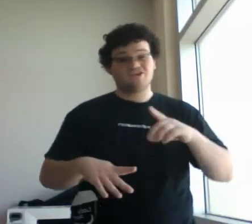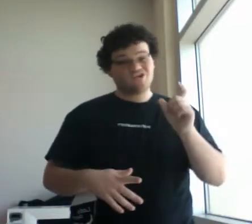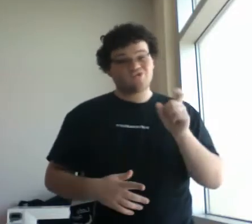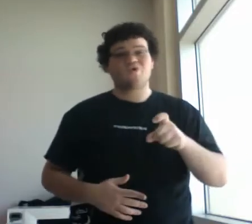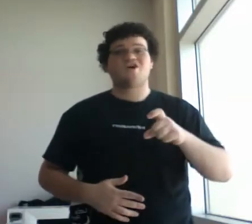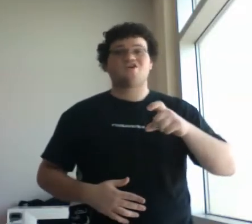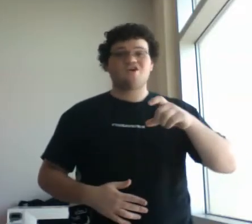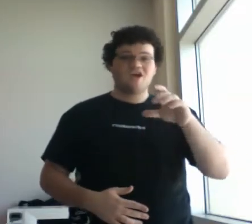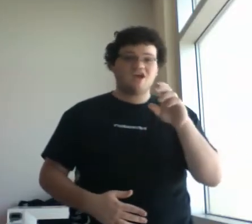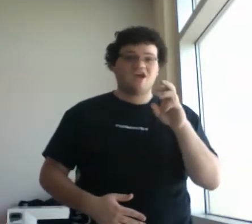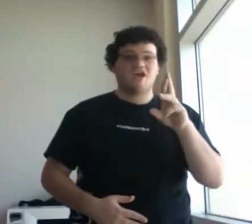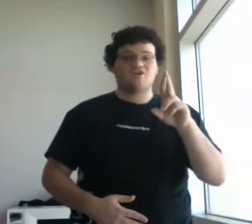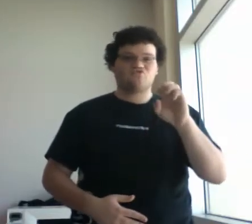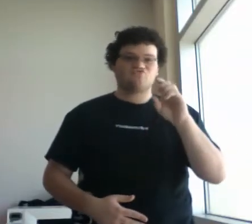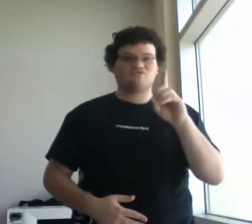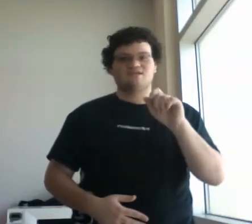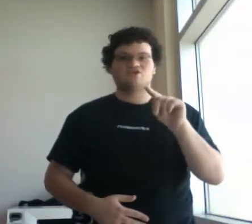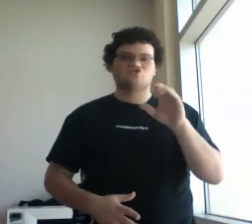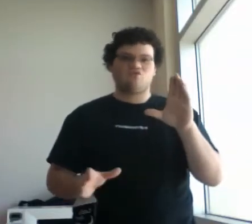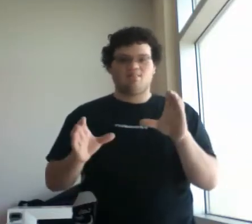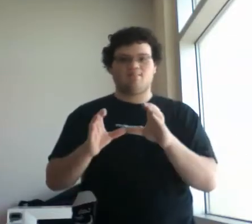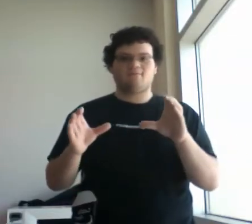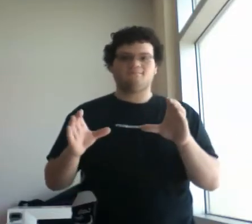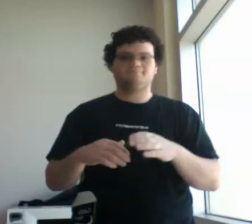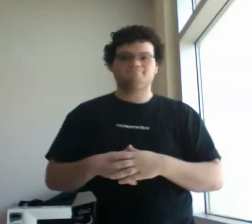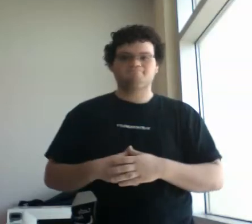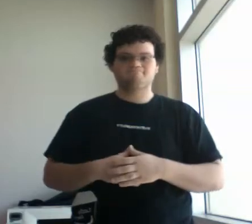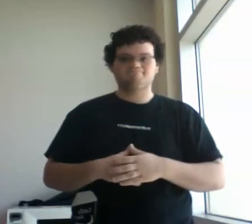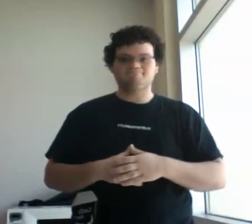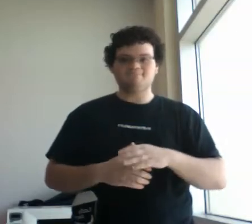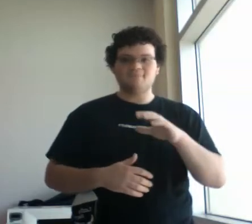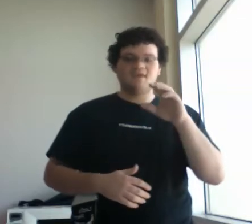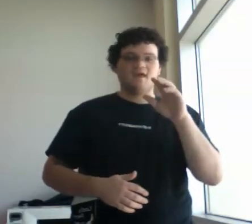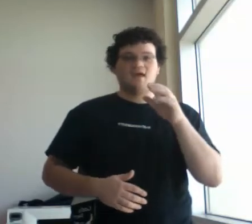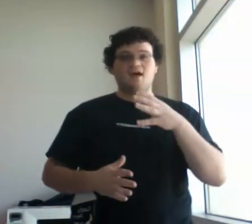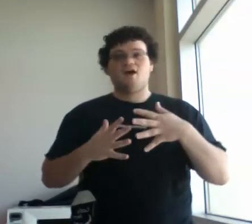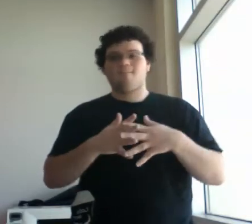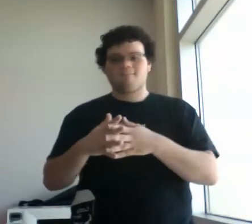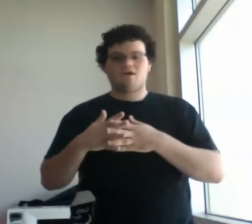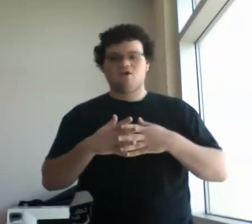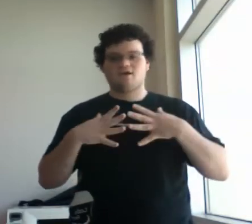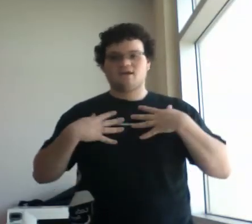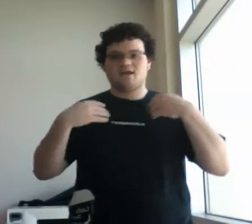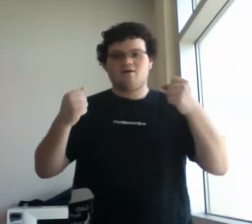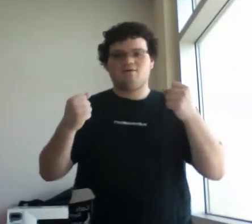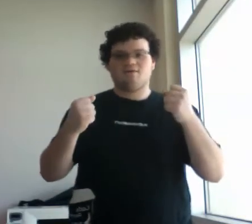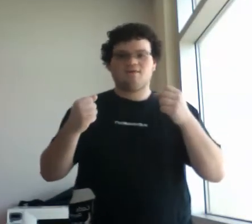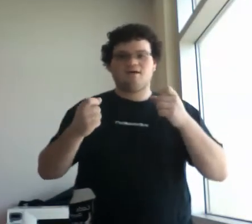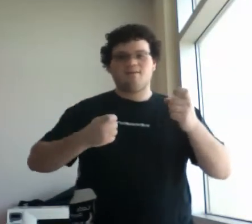The American Health Information Management Association offers the CCS